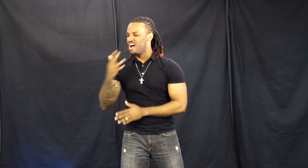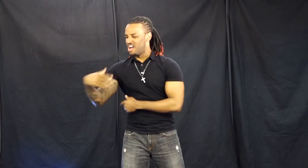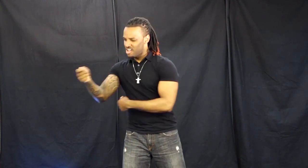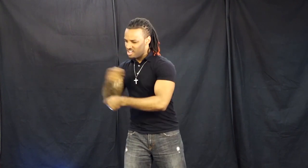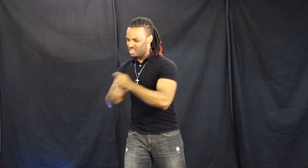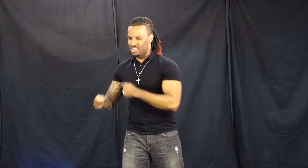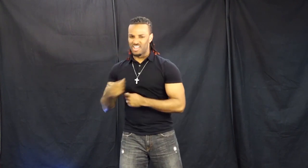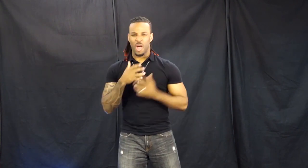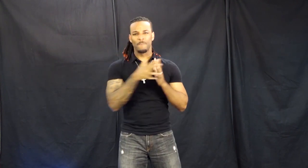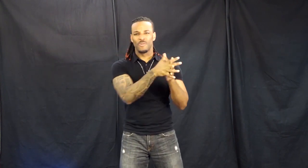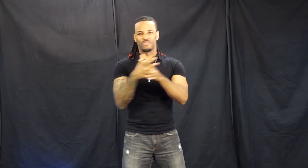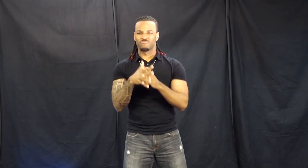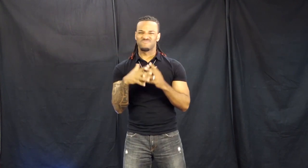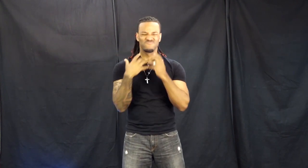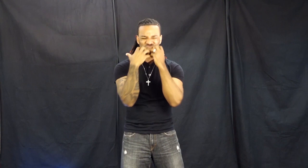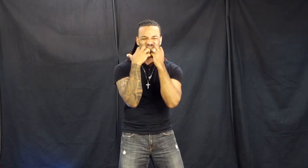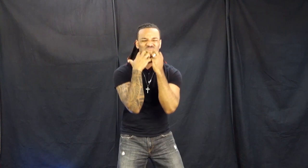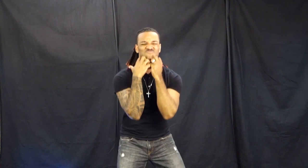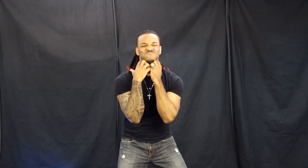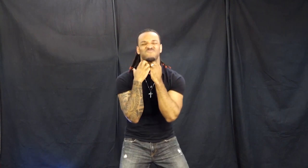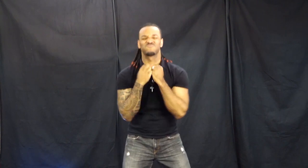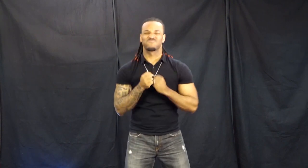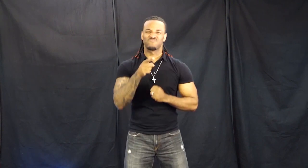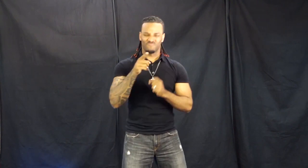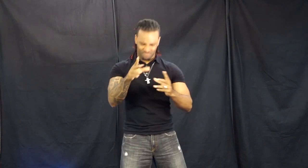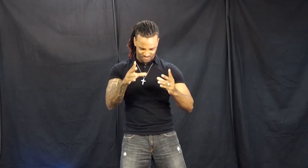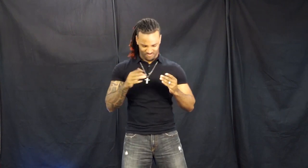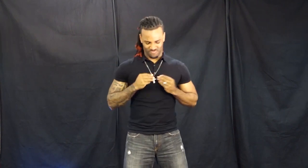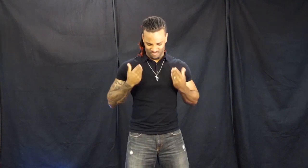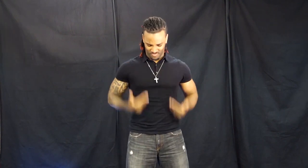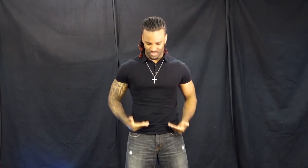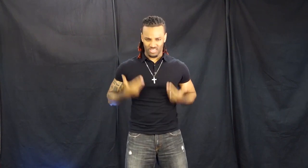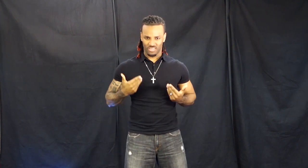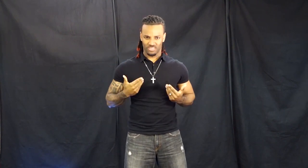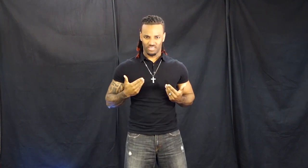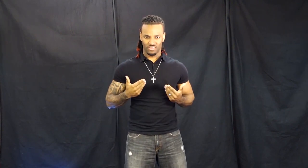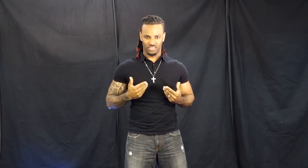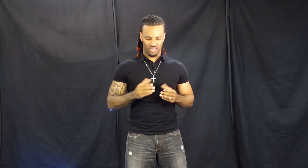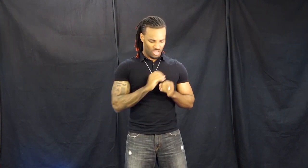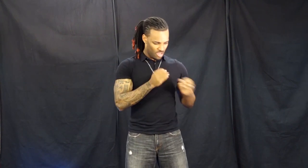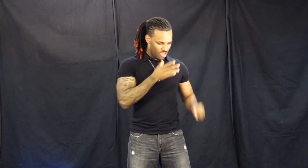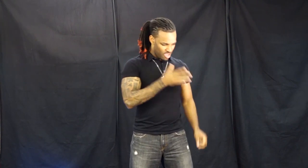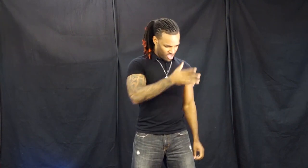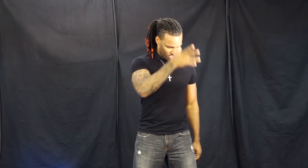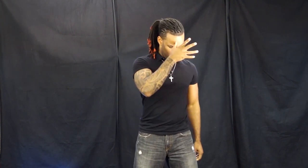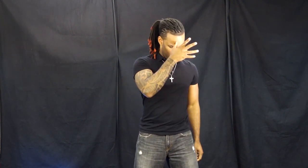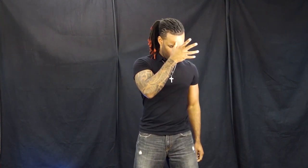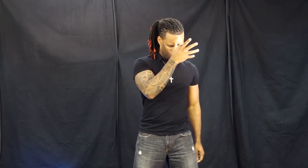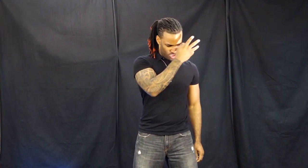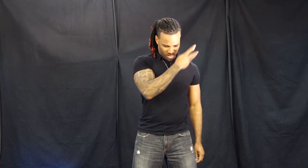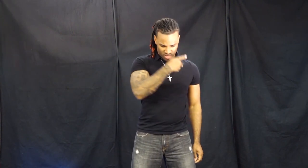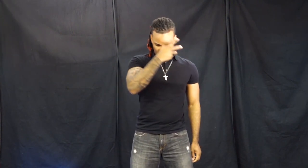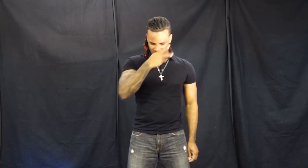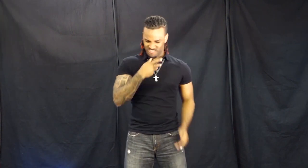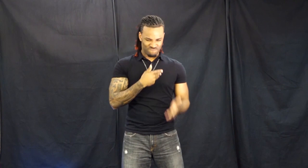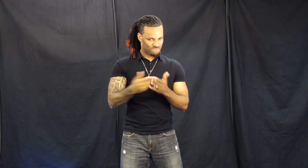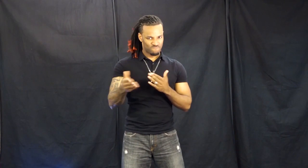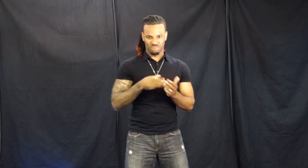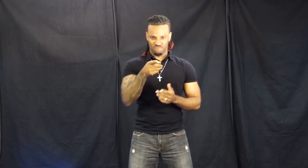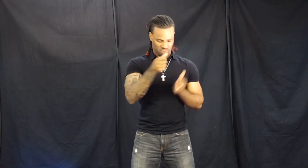will sing for me. America, you great unfinished symphony you sent for me. You let me make a difference. A place where even orphan